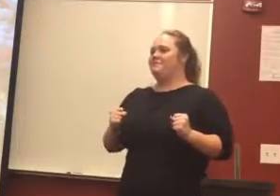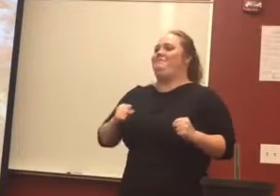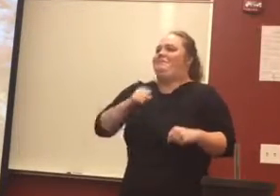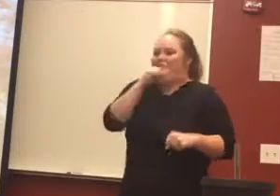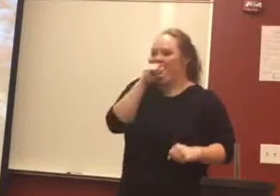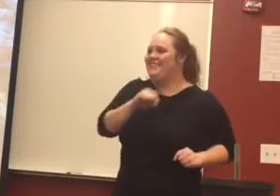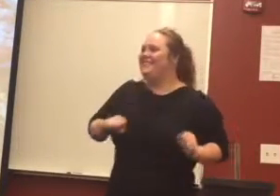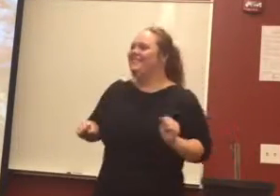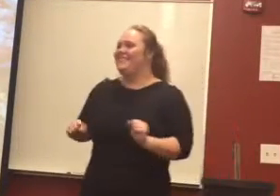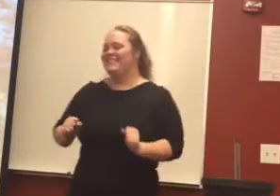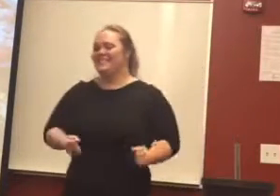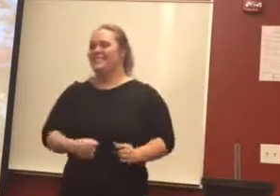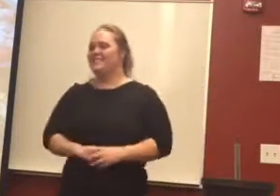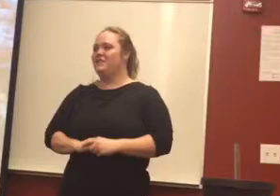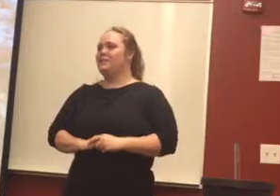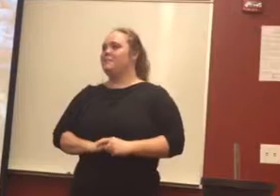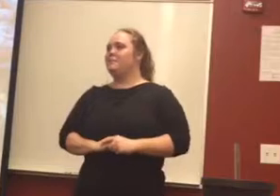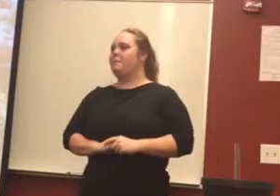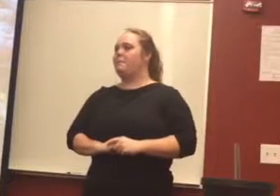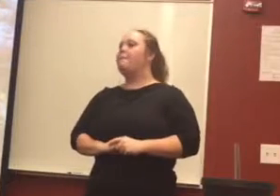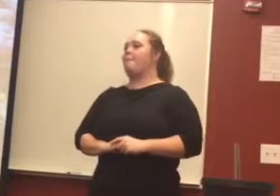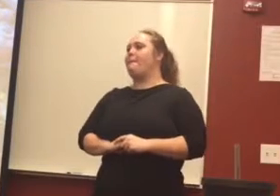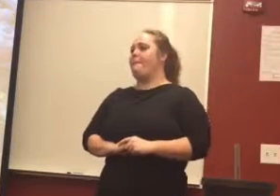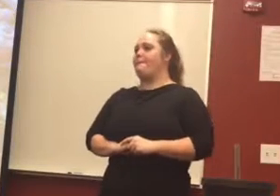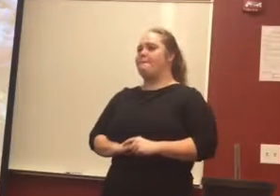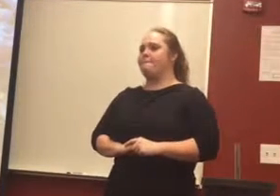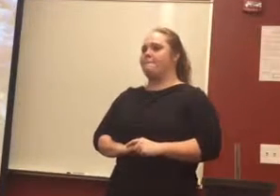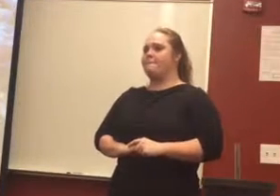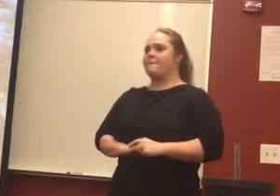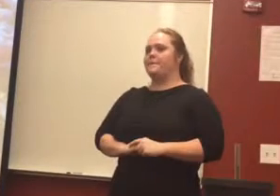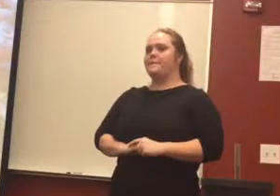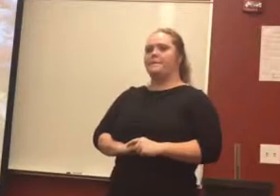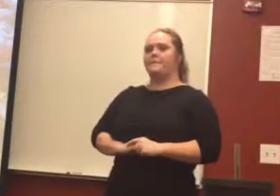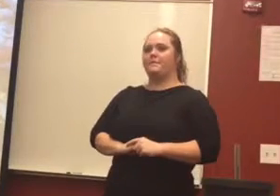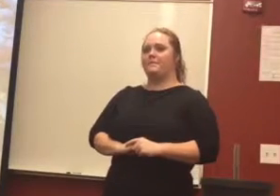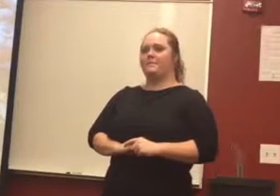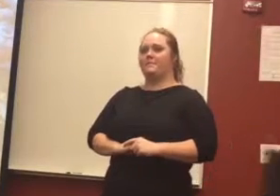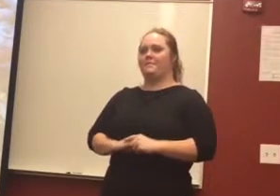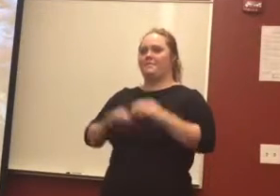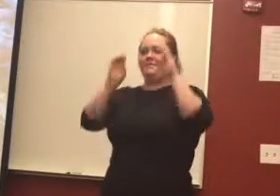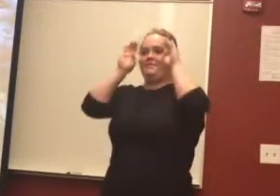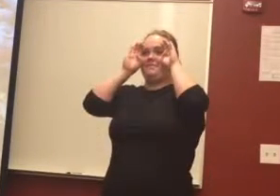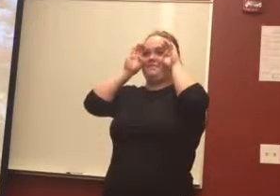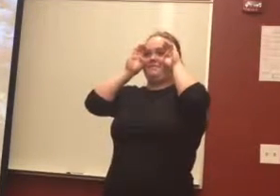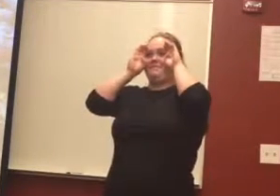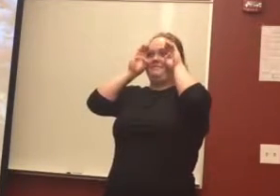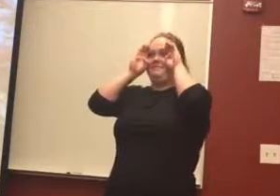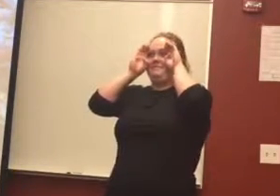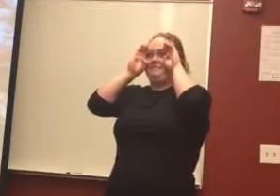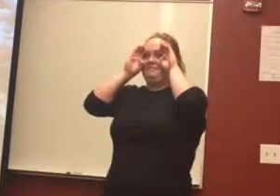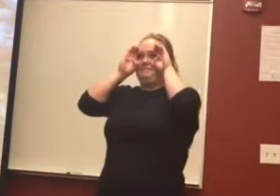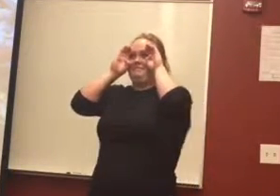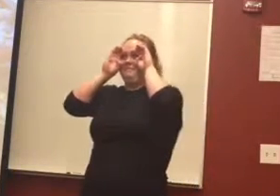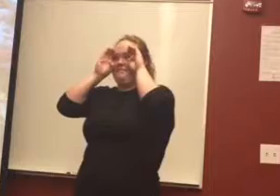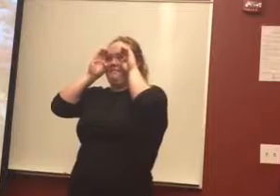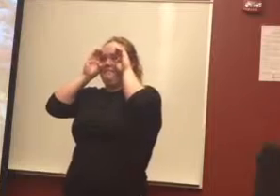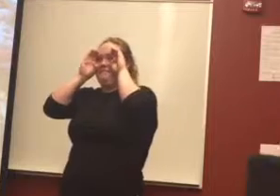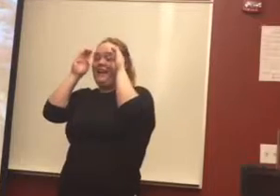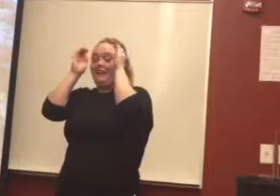make me nervous, but really, that is such an important part of the message, to engage with them. Yeah, I need